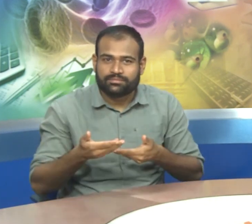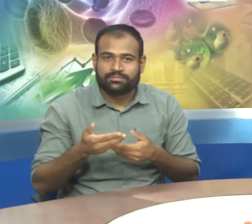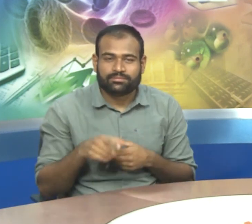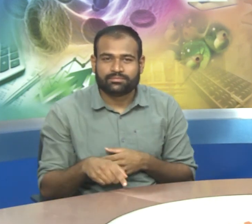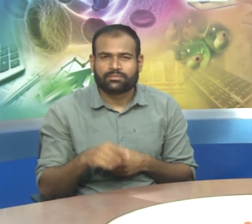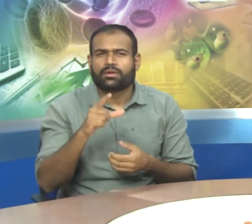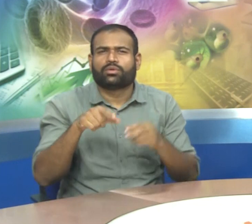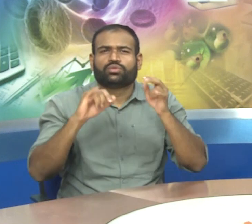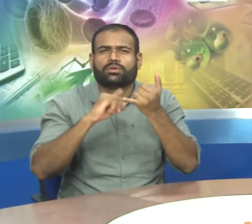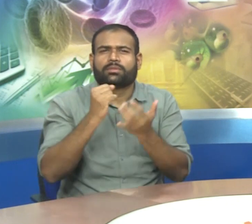NIOS welcomes you